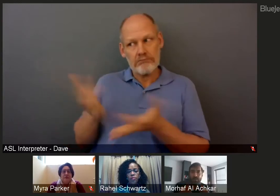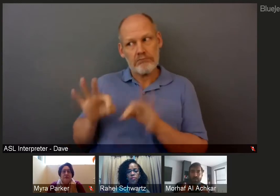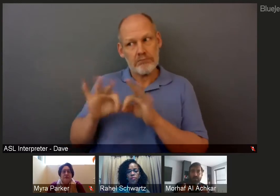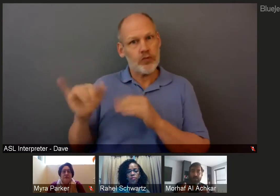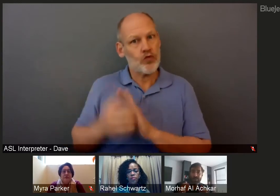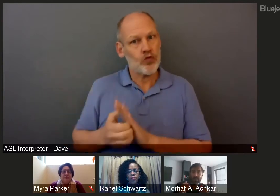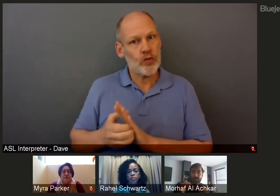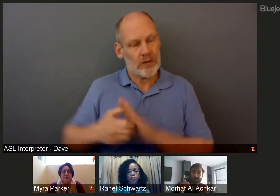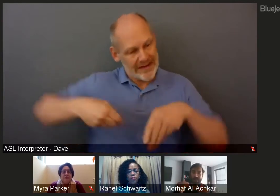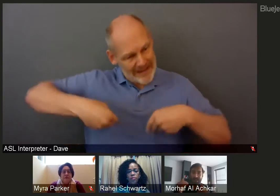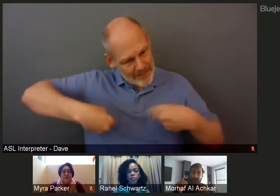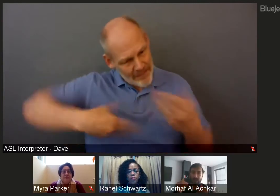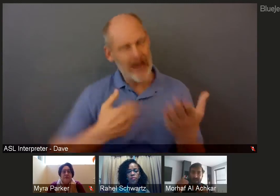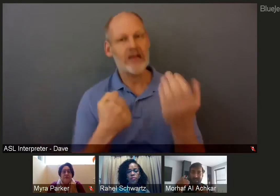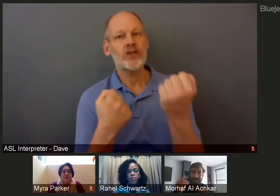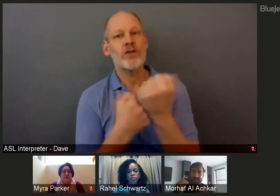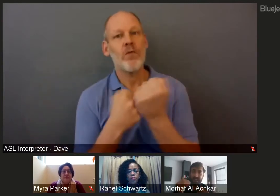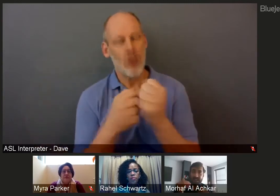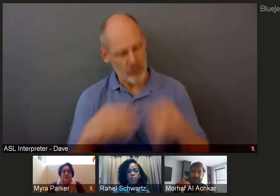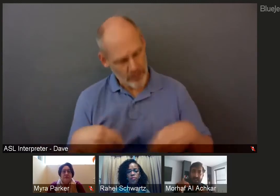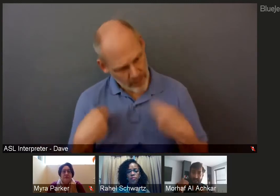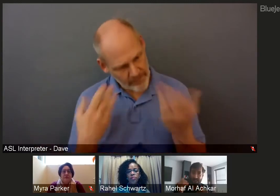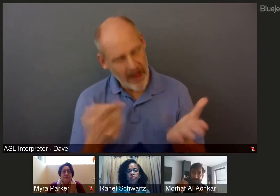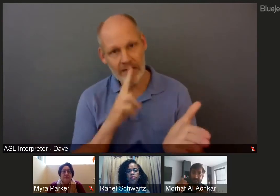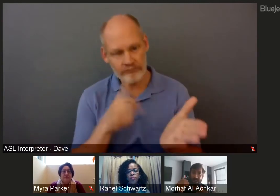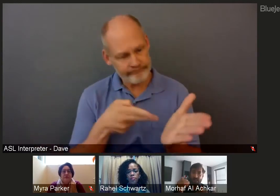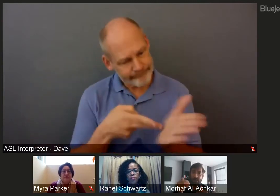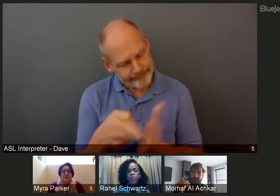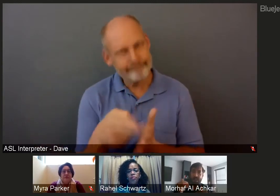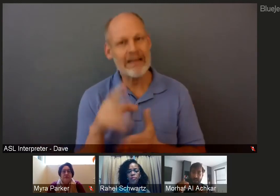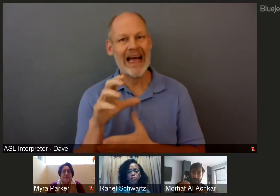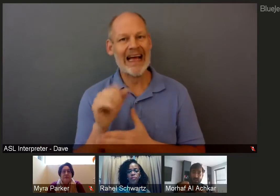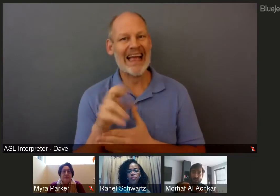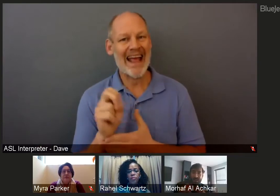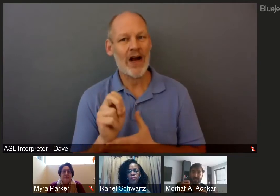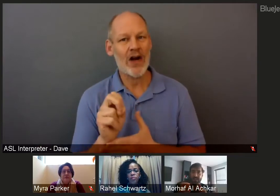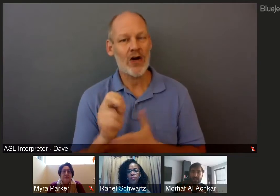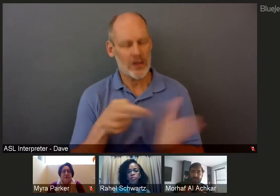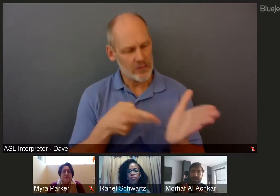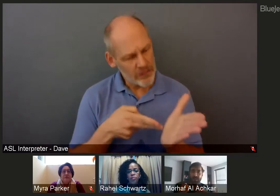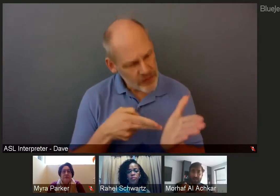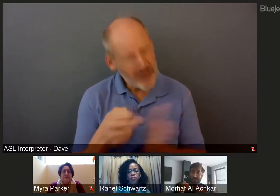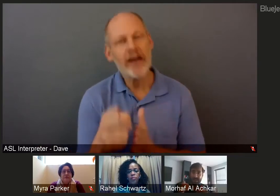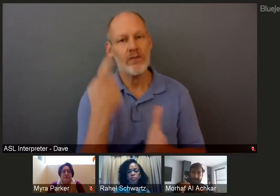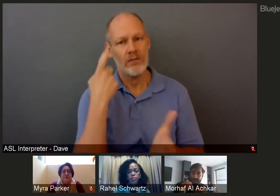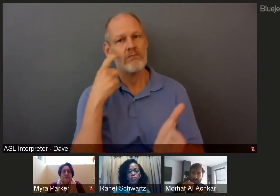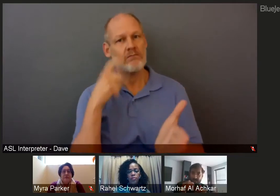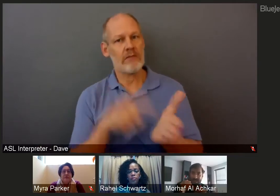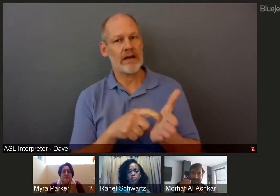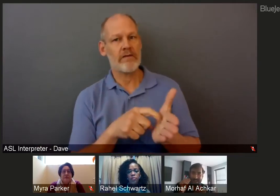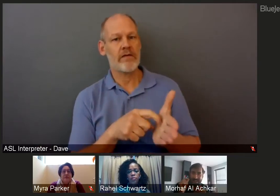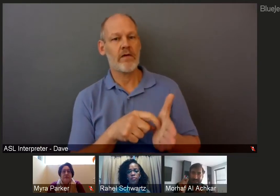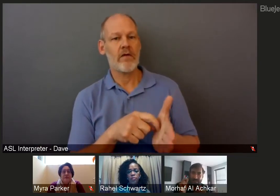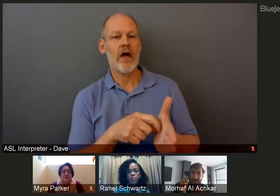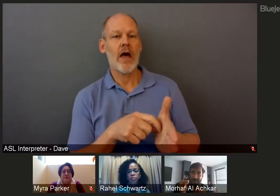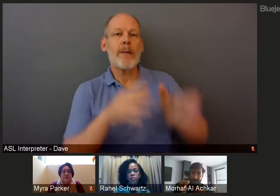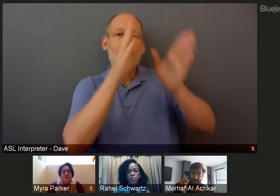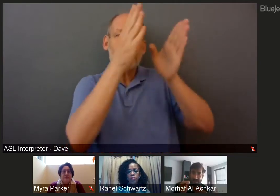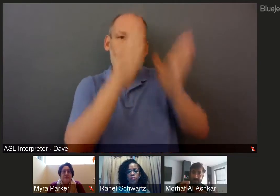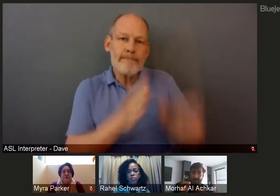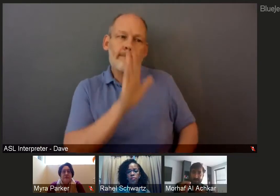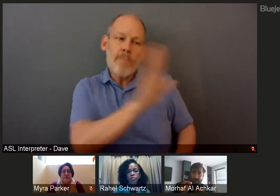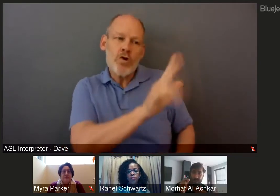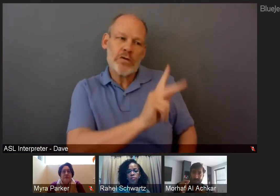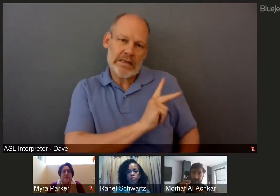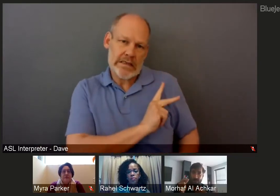that support for the person, to provide that authentic care and that genuine recognition of the person. Any dismissal